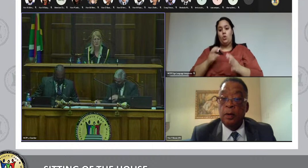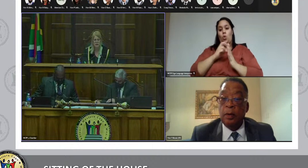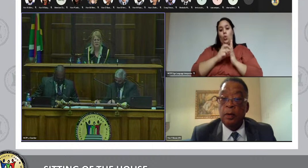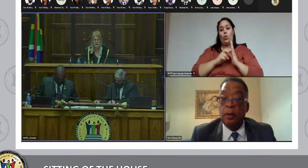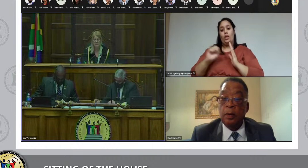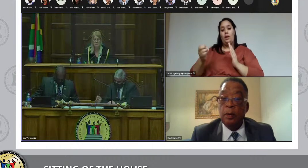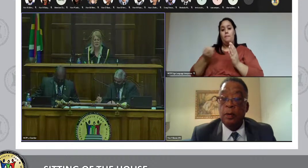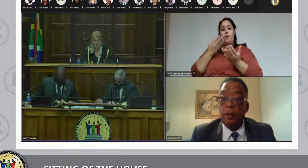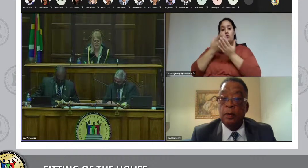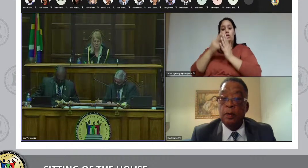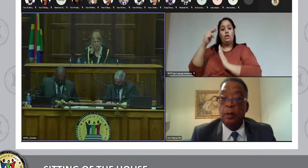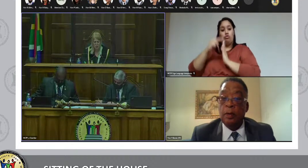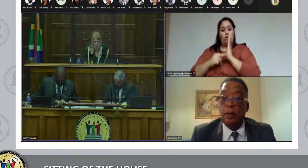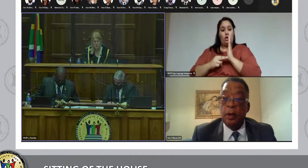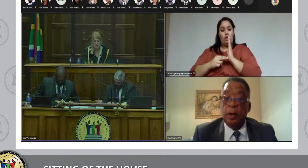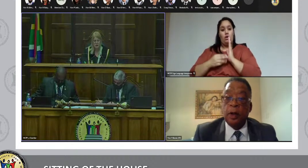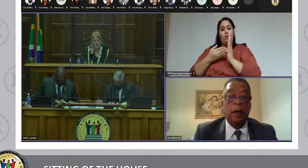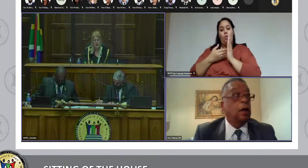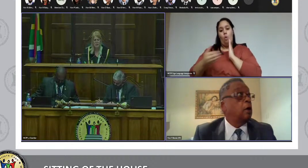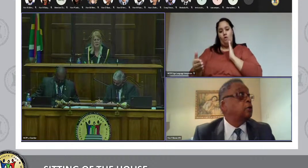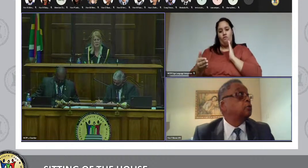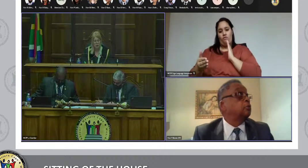motion that he read be taken off